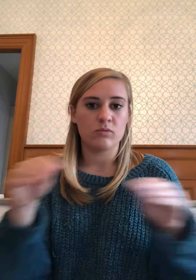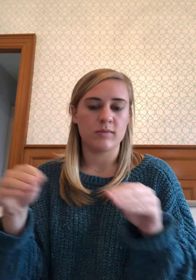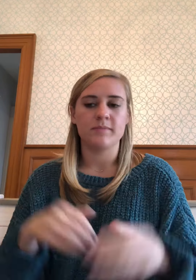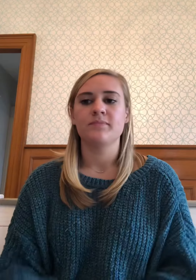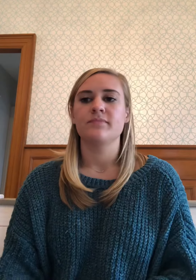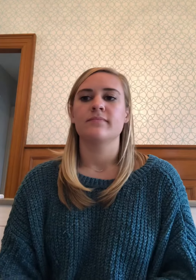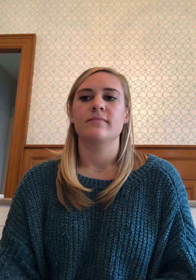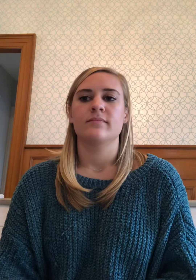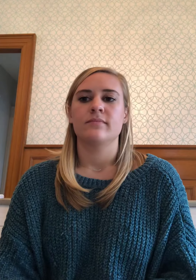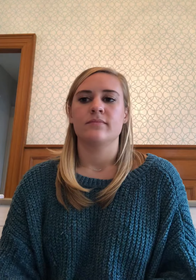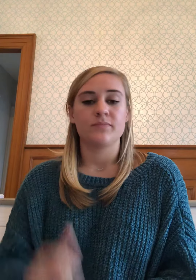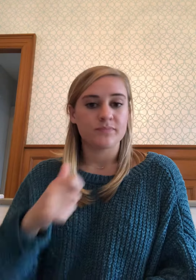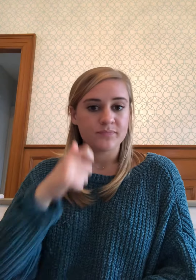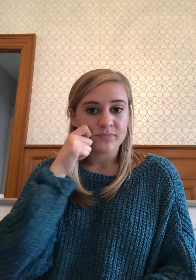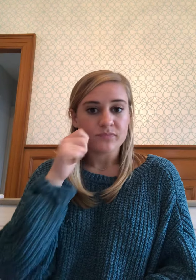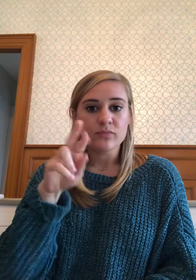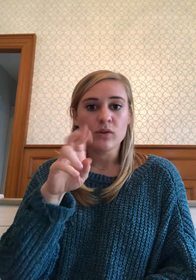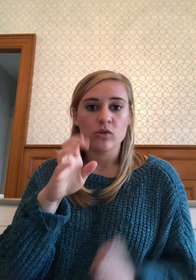Tissue reorganization takes time.